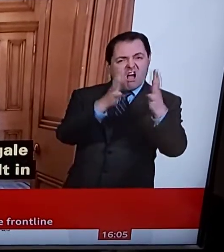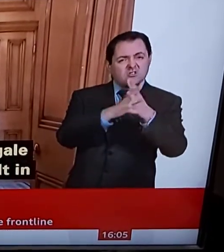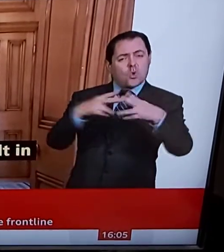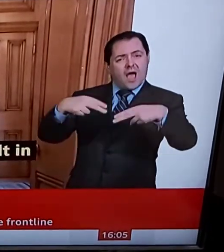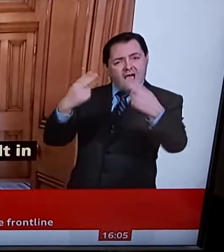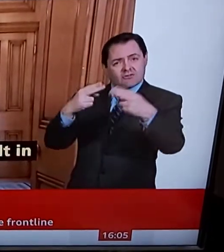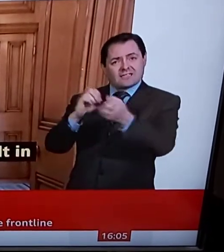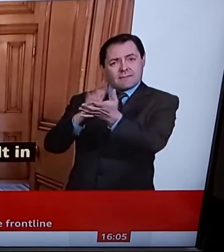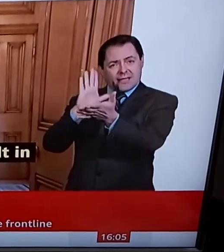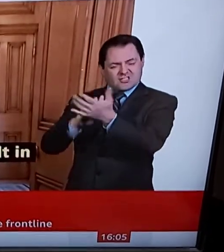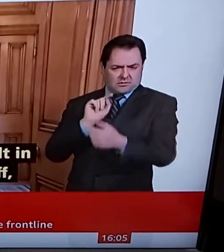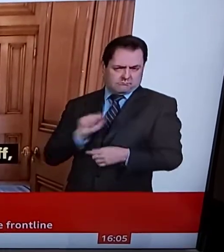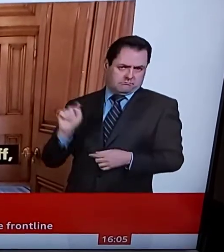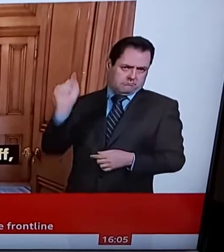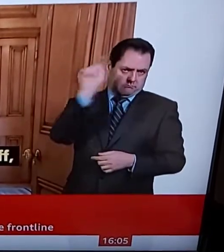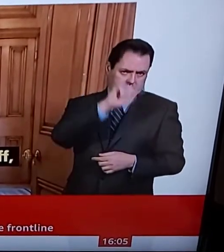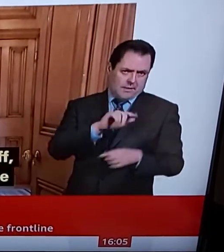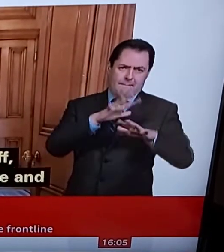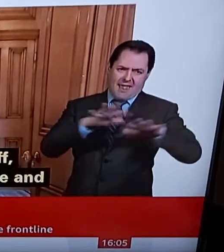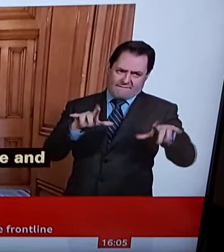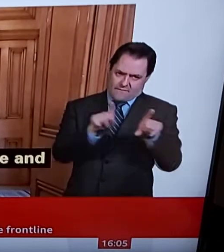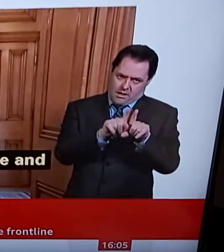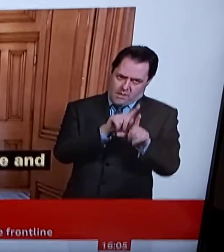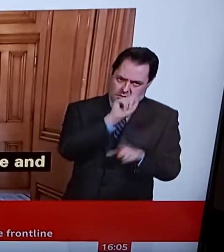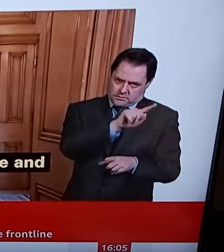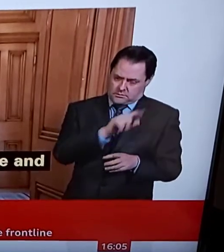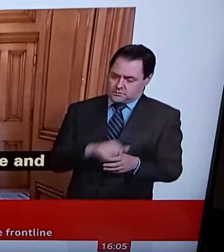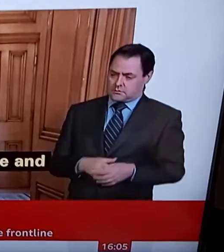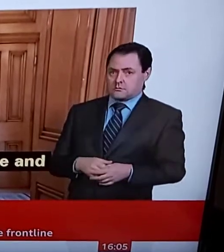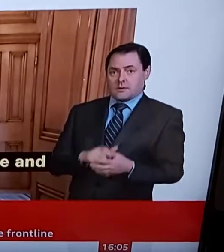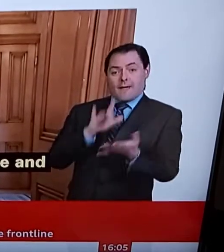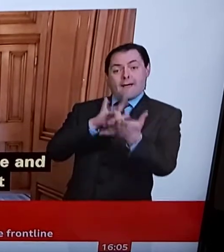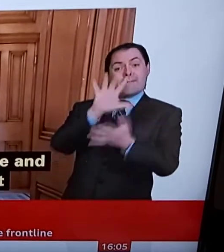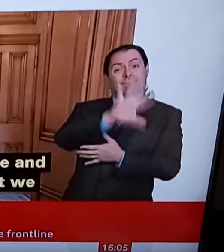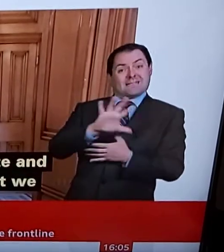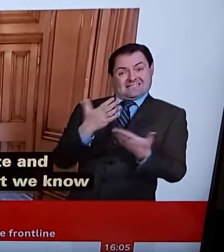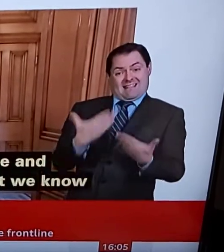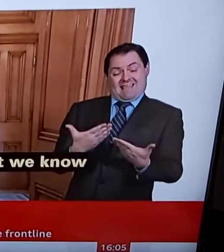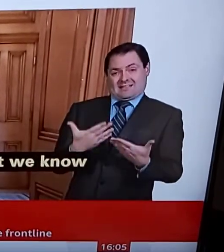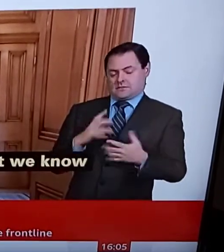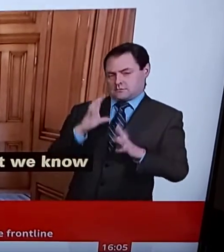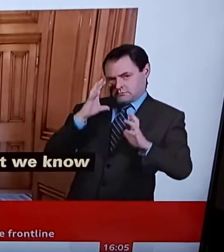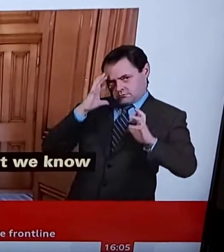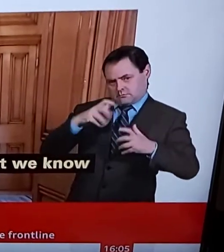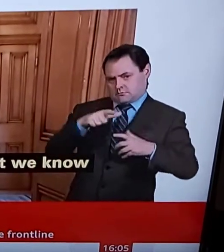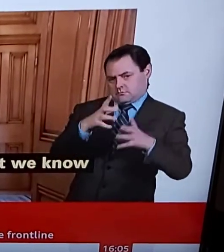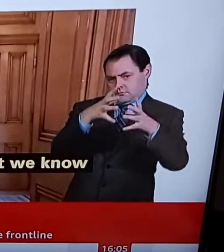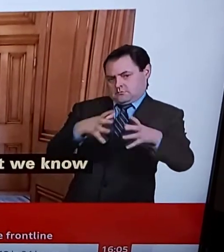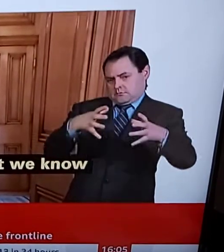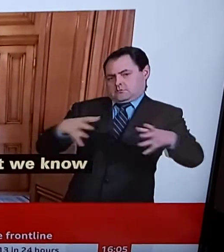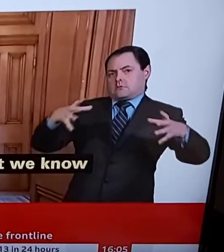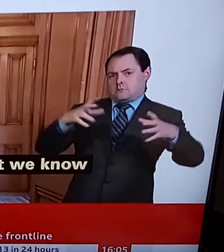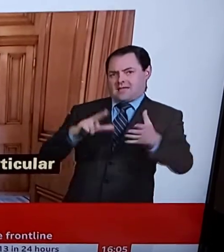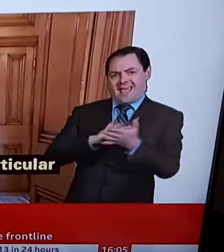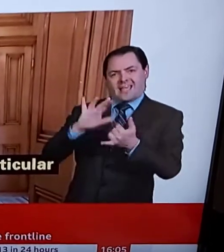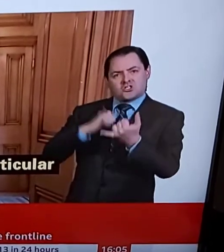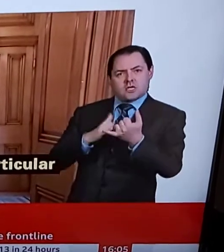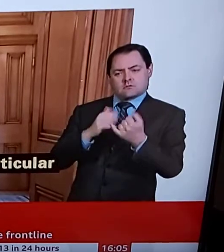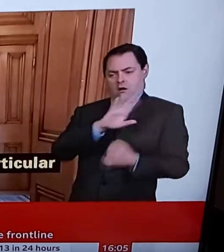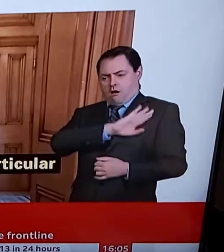Manchester. And given that we know that the Midlands are a particular area of concern, the NHS and the military are accelerating their existing